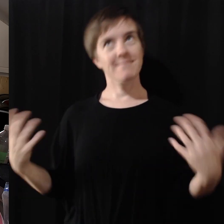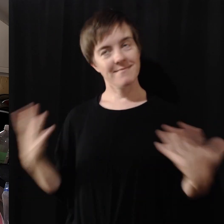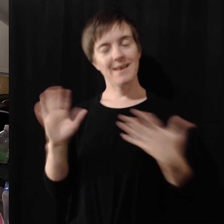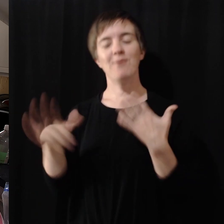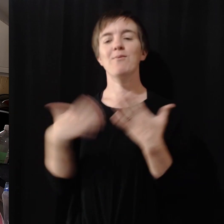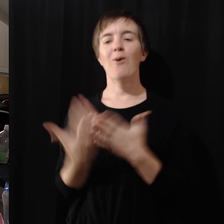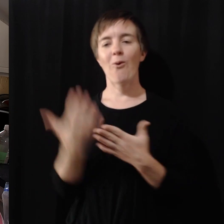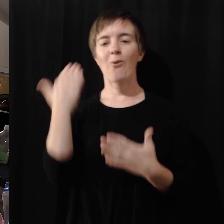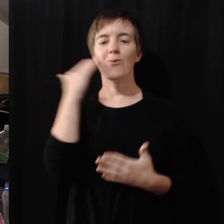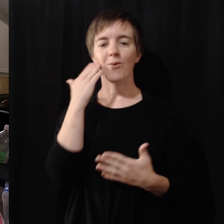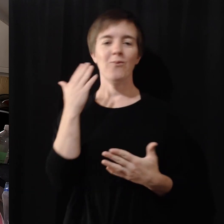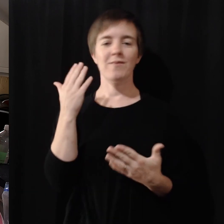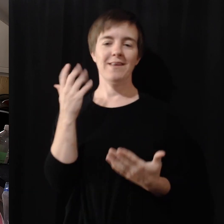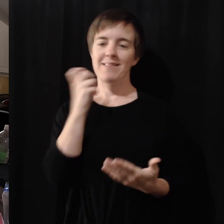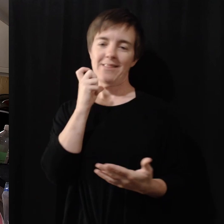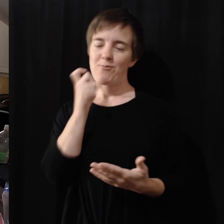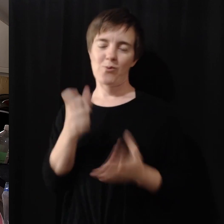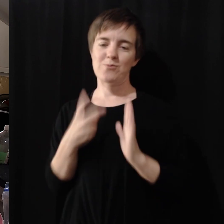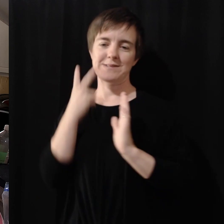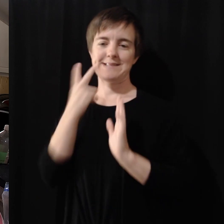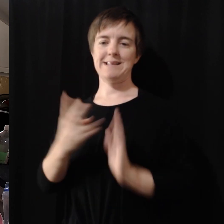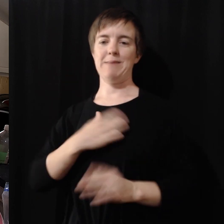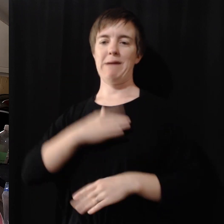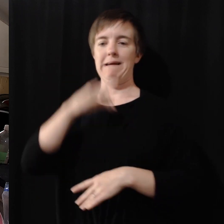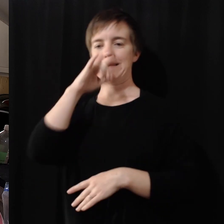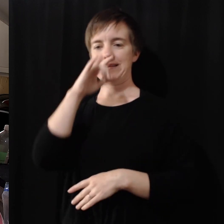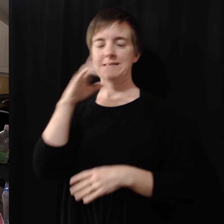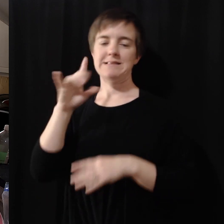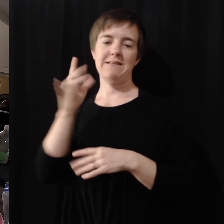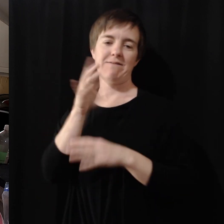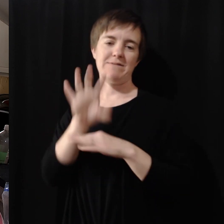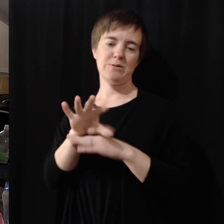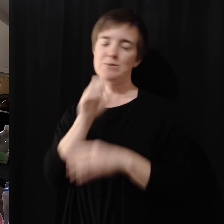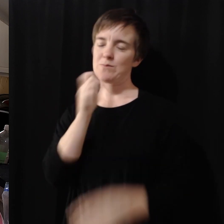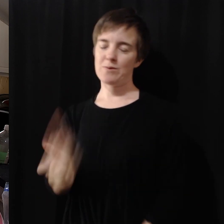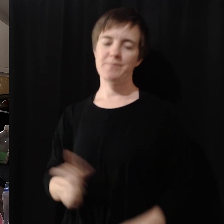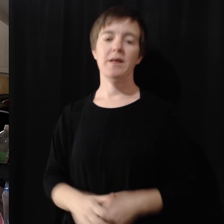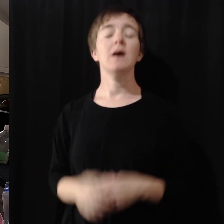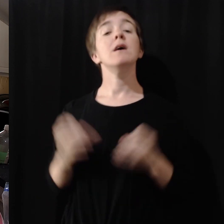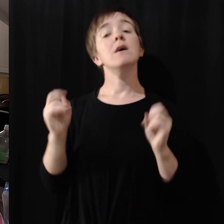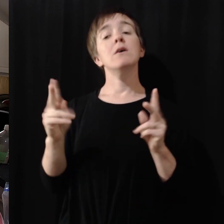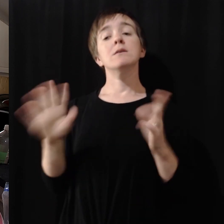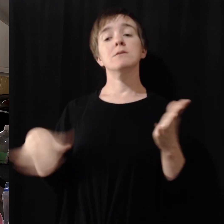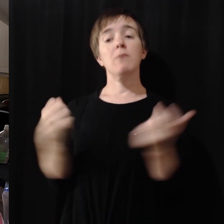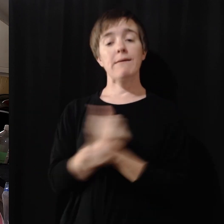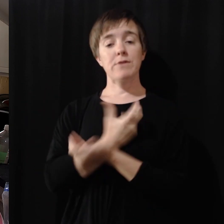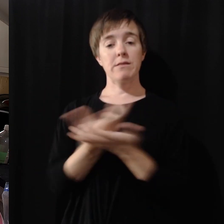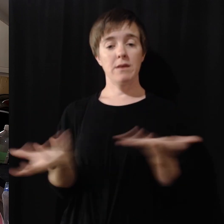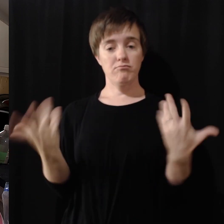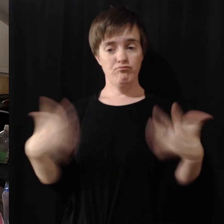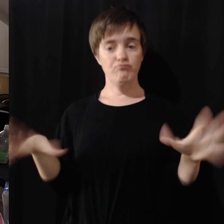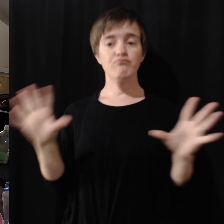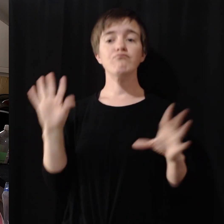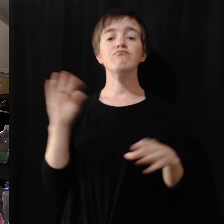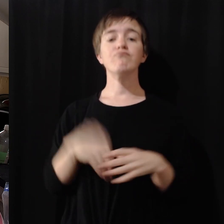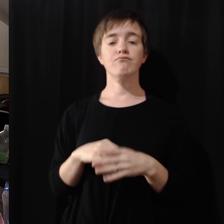And as we all know, they will not be in videos. Okay, so we have all of our ingredients.